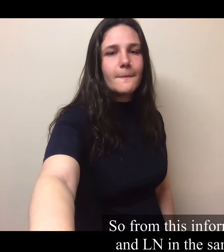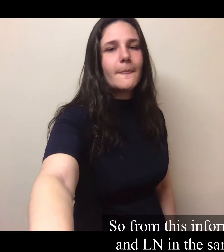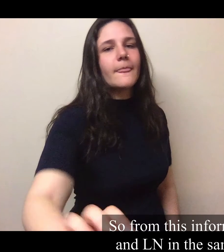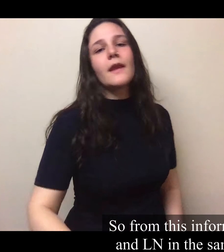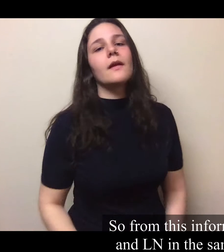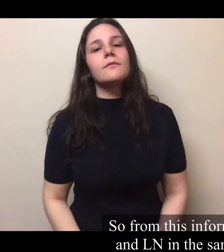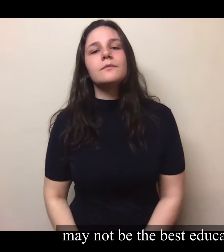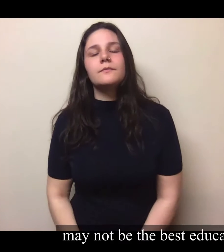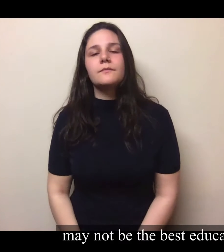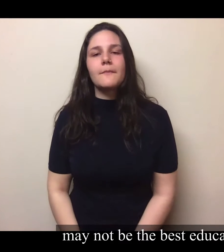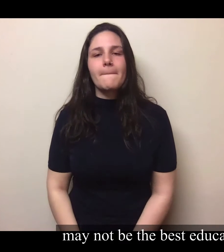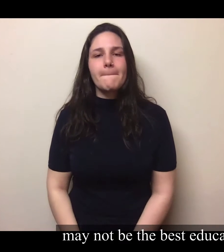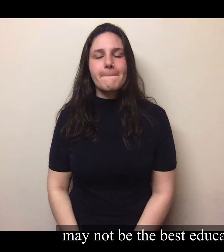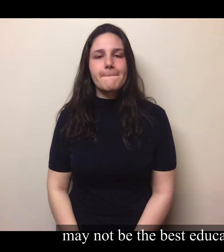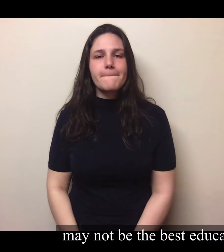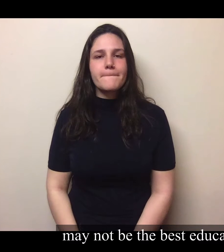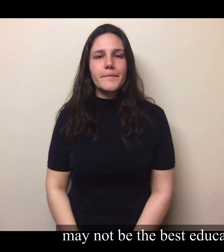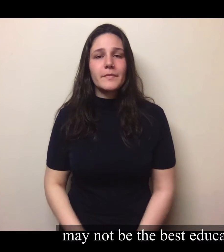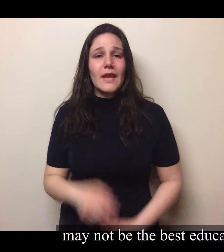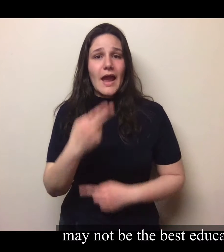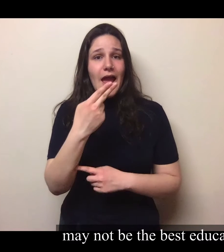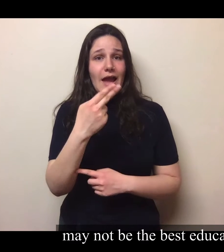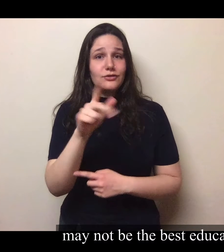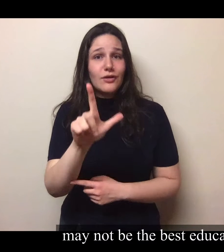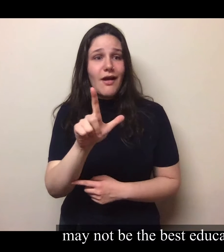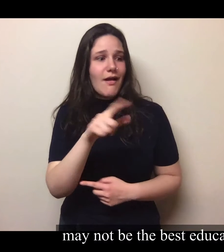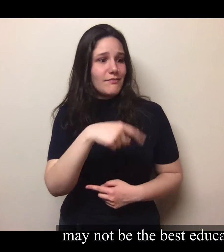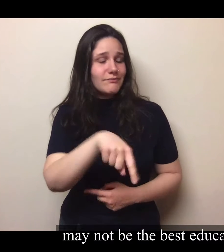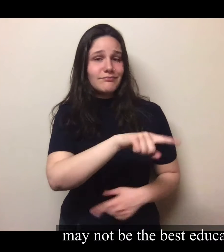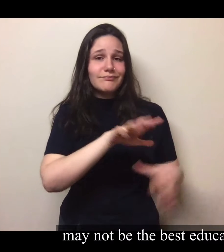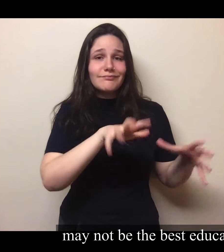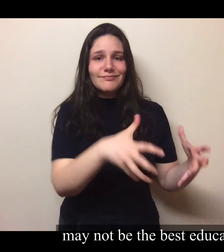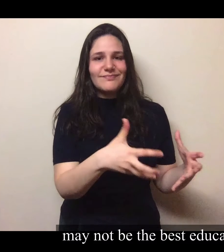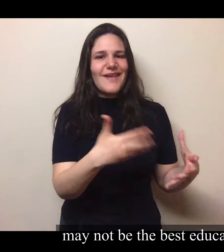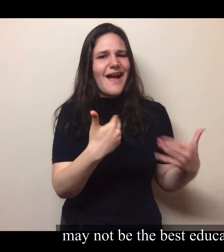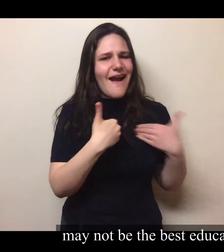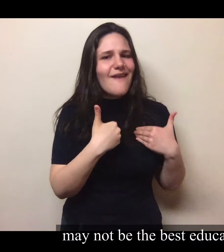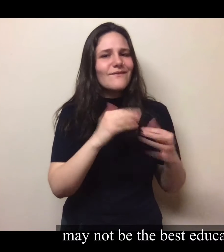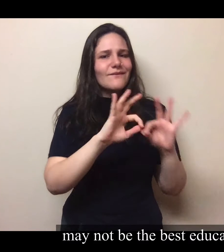in an ITP may not be the best educational method for success.